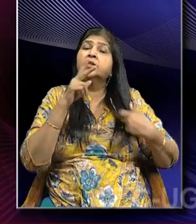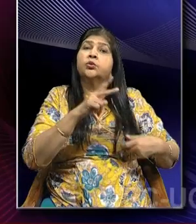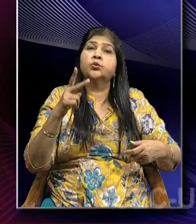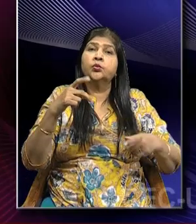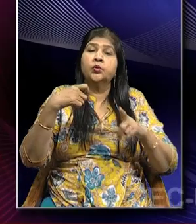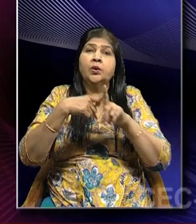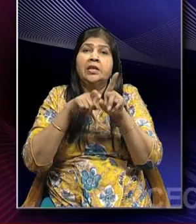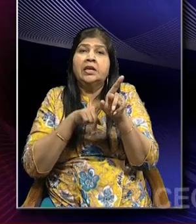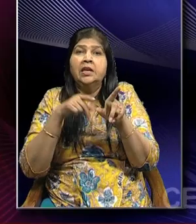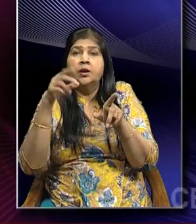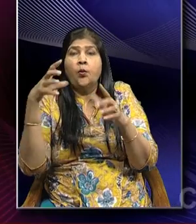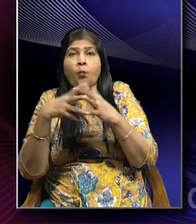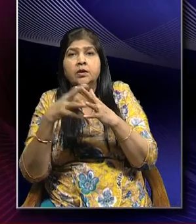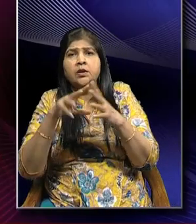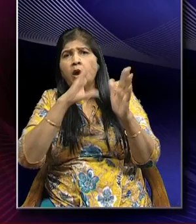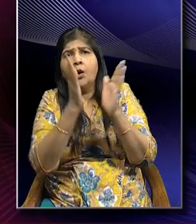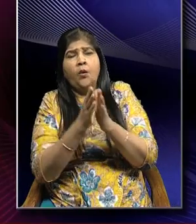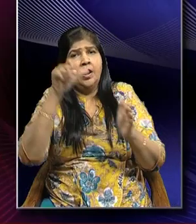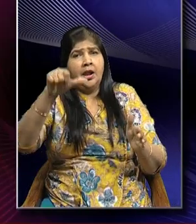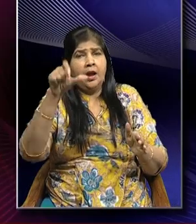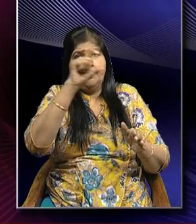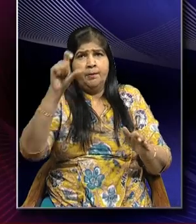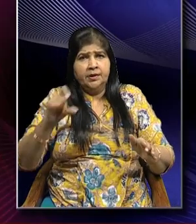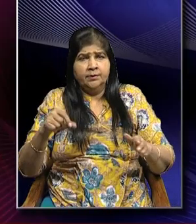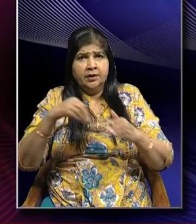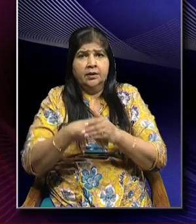keywords are there in almost all 9 principles: